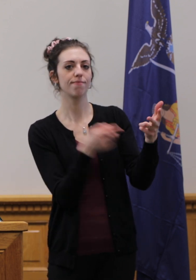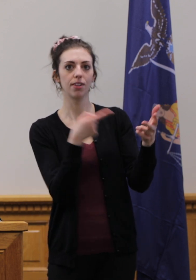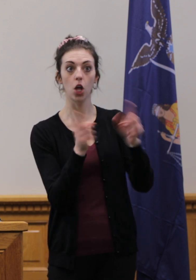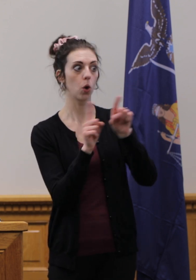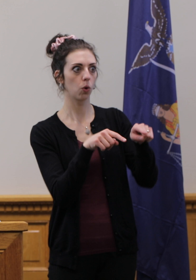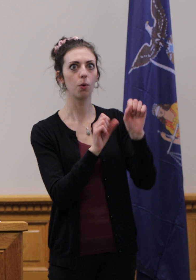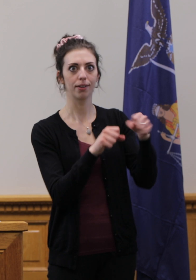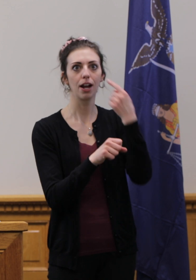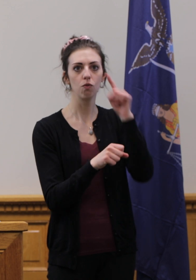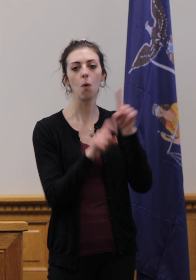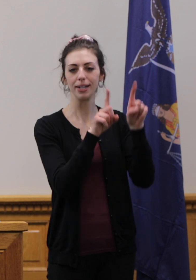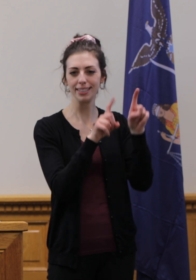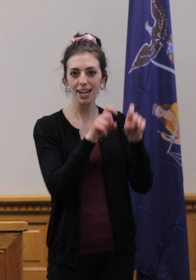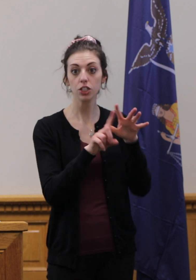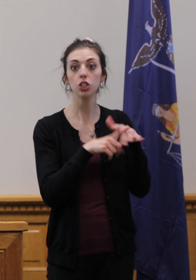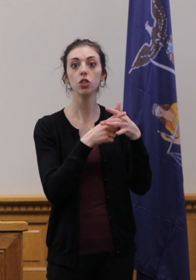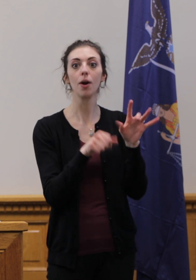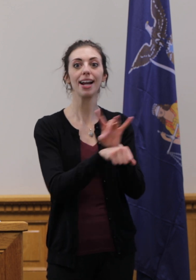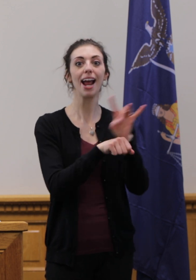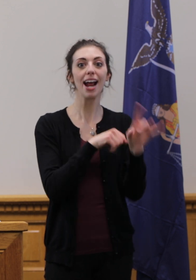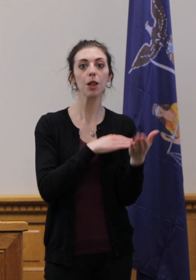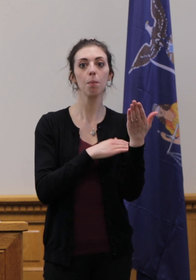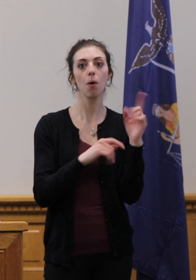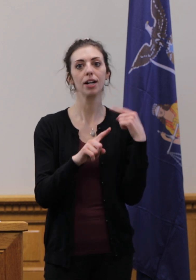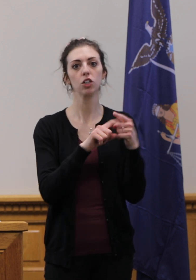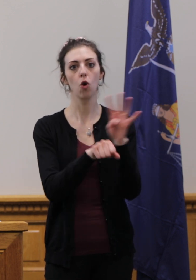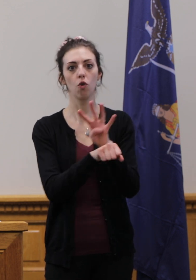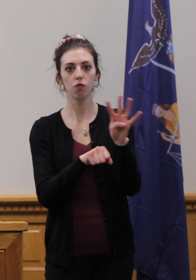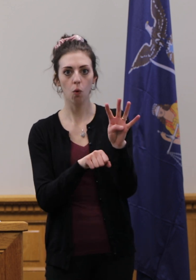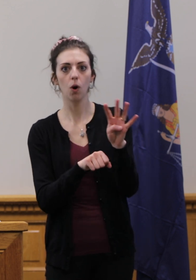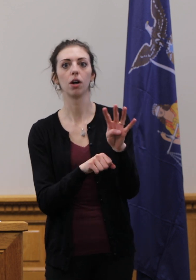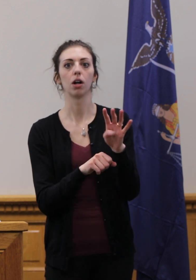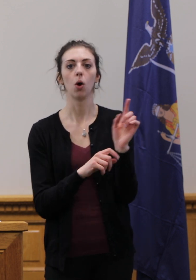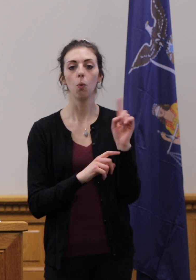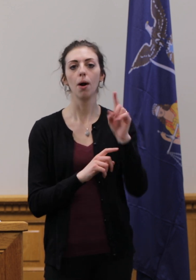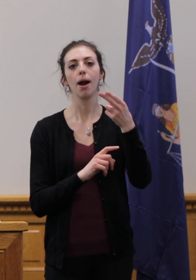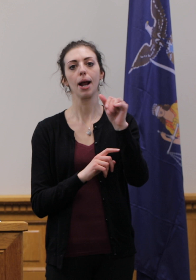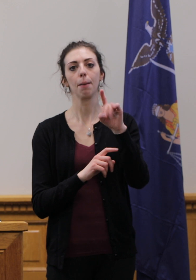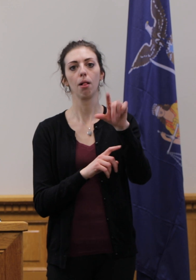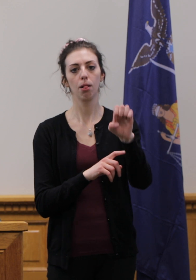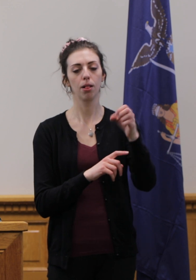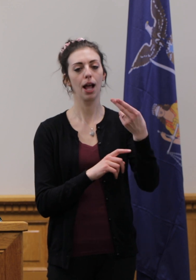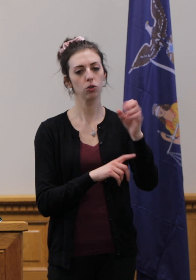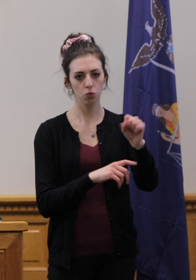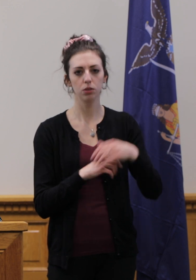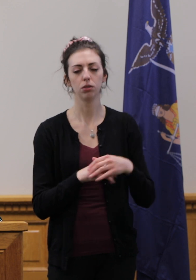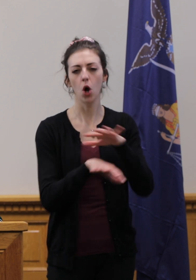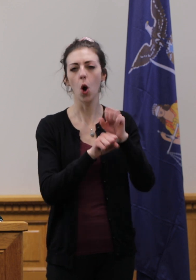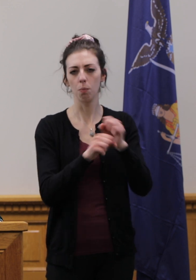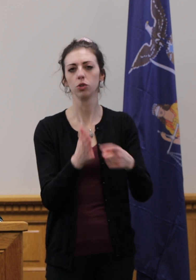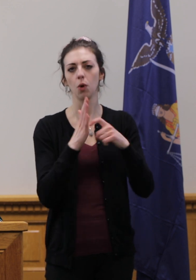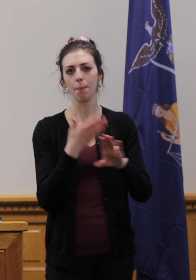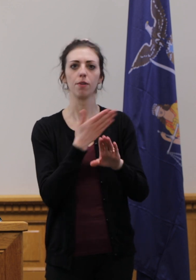clinic from 8 a.m. to 4 p.m. at Hannibal High School. Appointments are required in advance. To